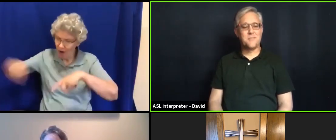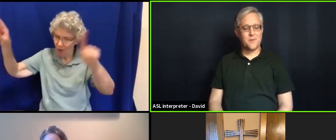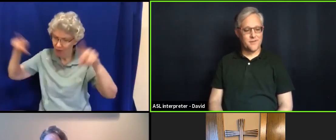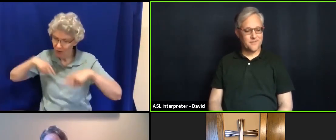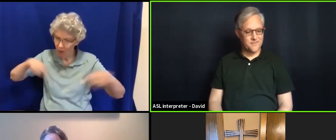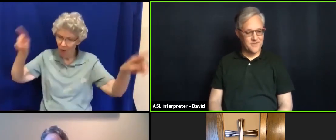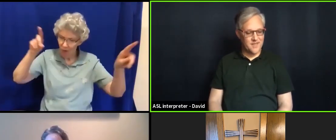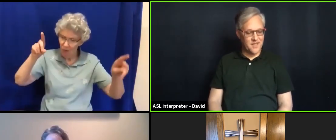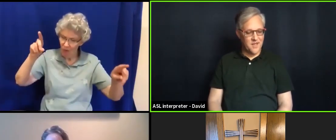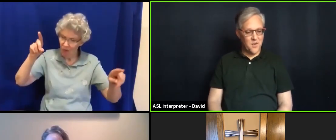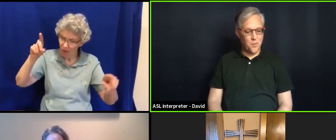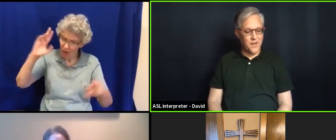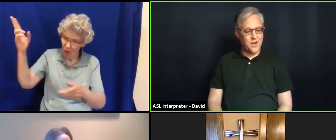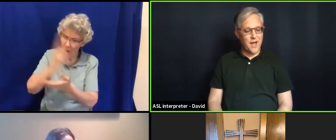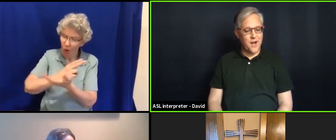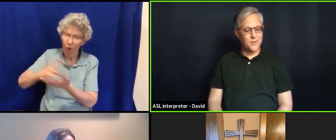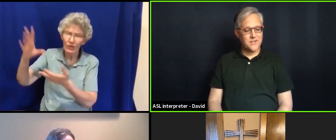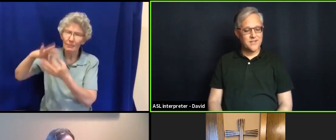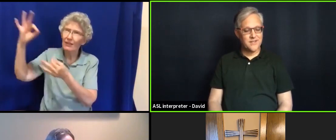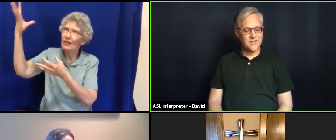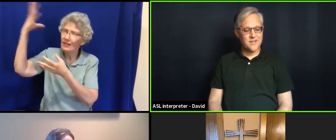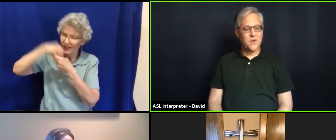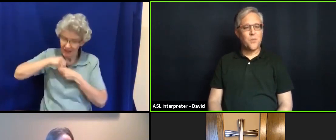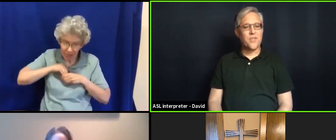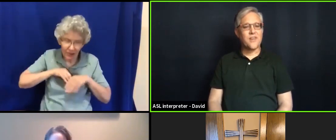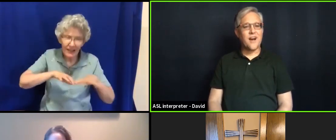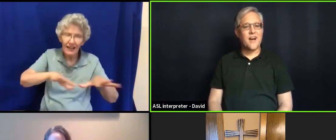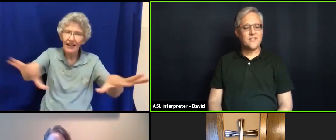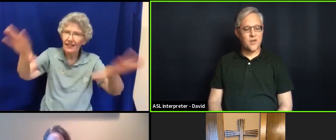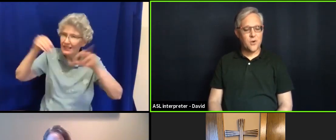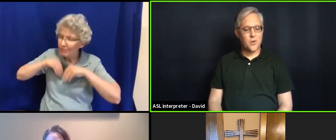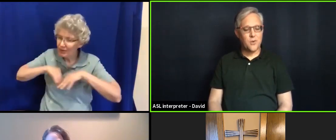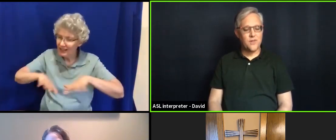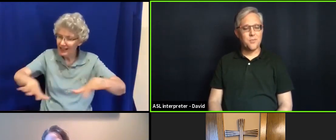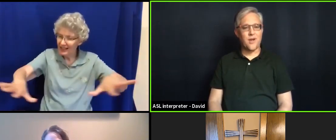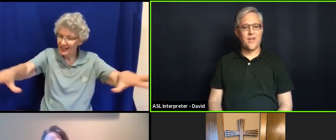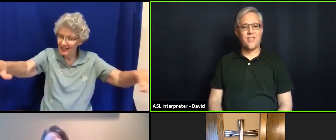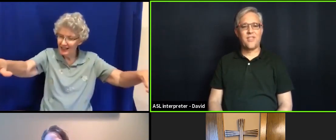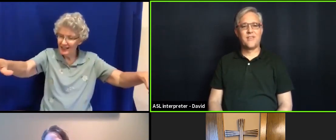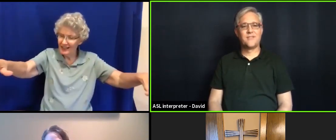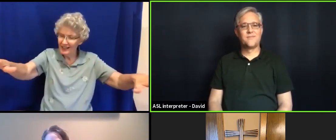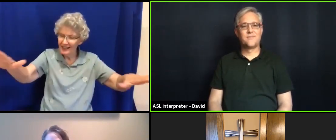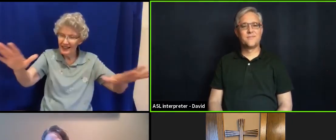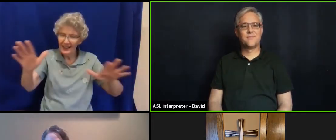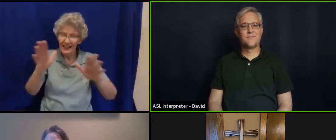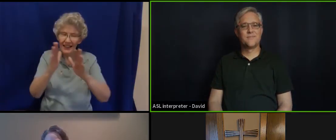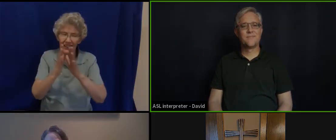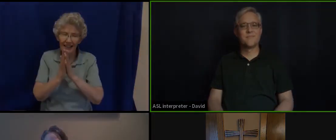resurrected people. We go out with God's holy breath.